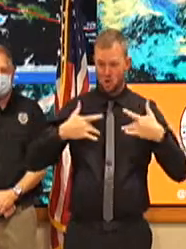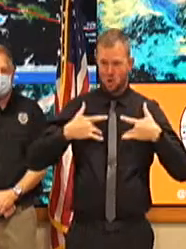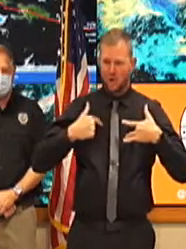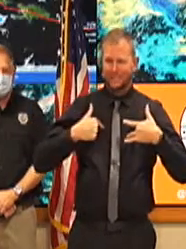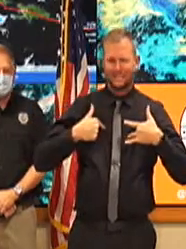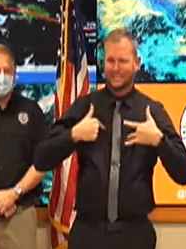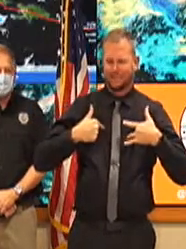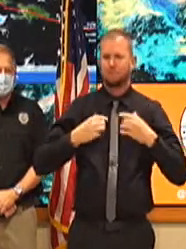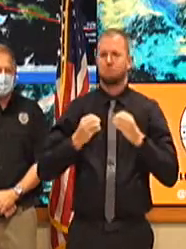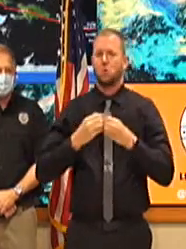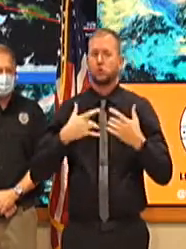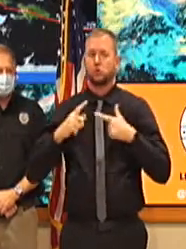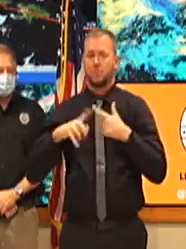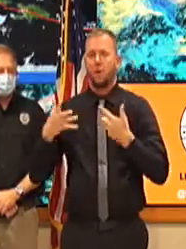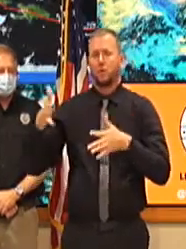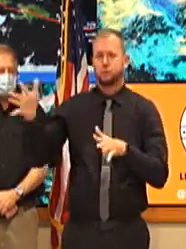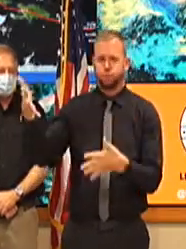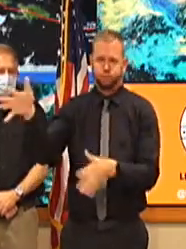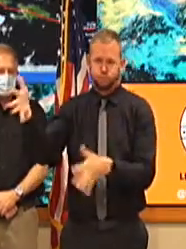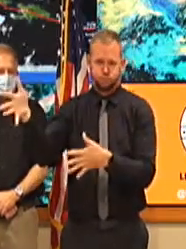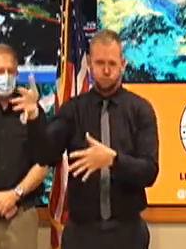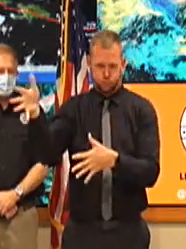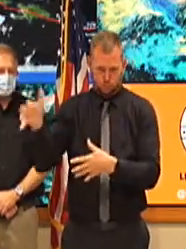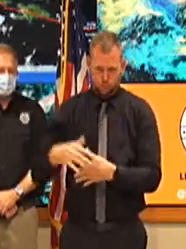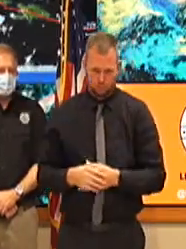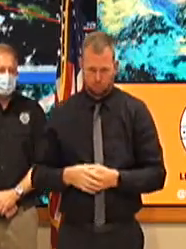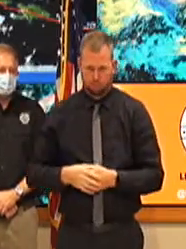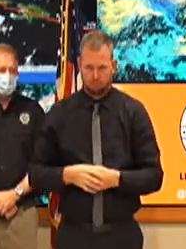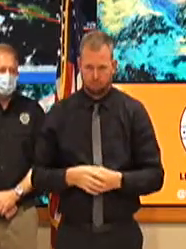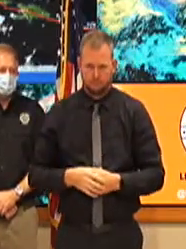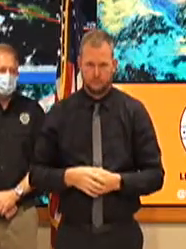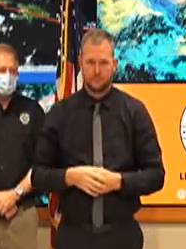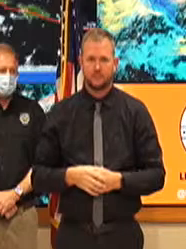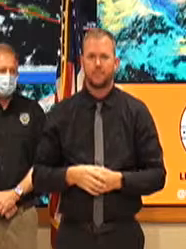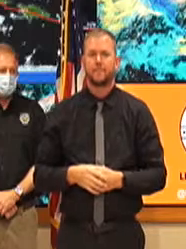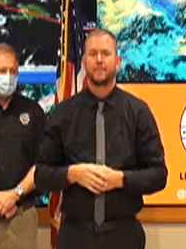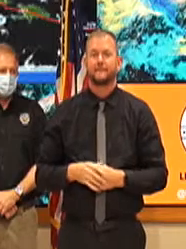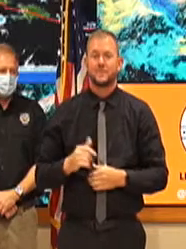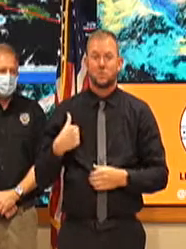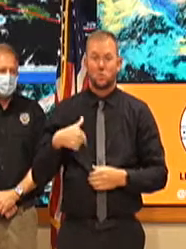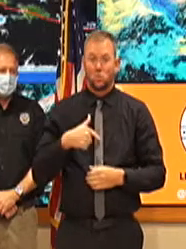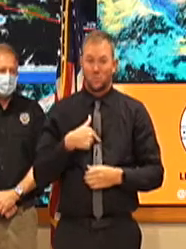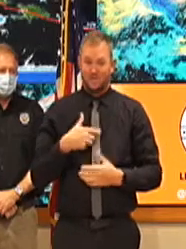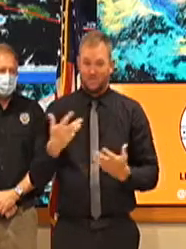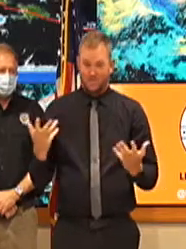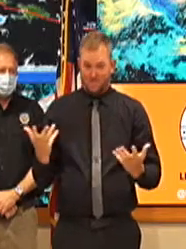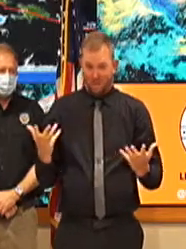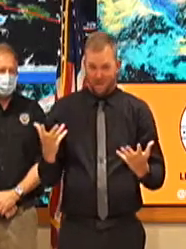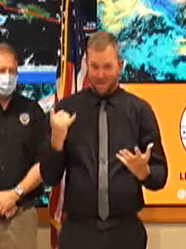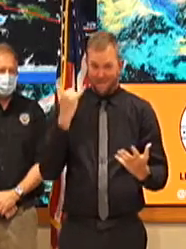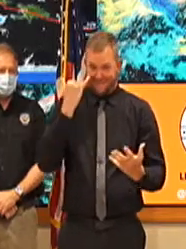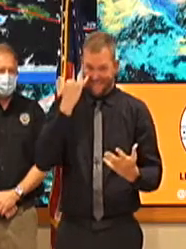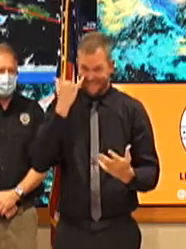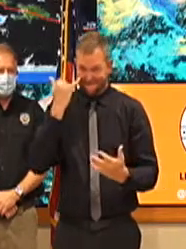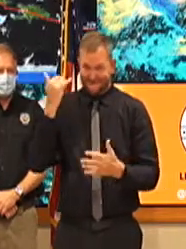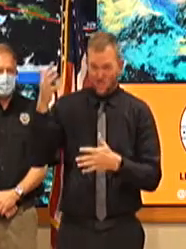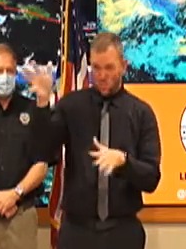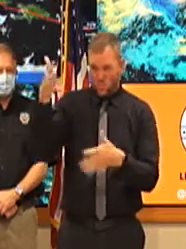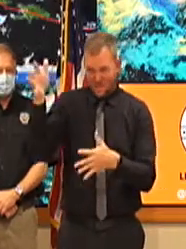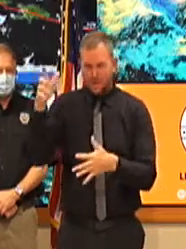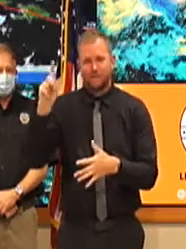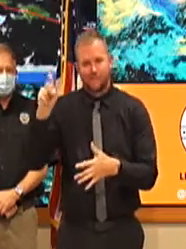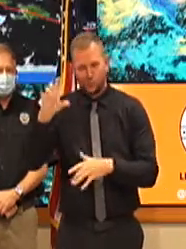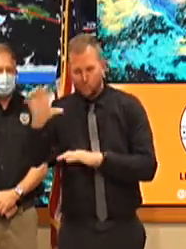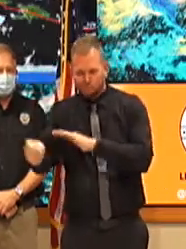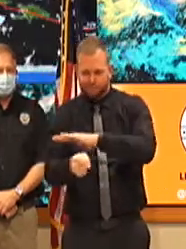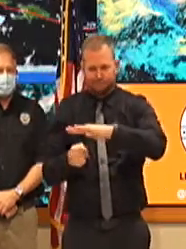perhaps, all throughout our community. We shelter from the wind. So we'll say if you're not along the coast, if you're not in zones A